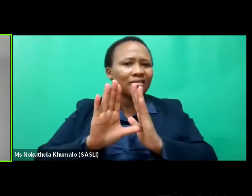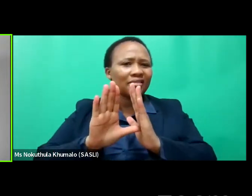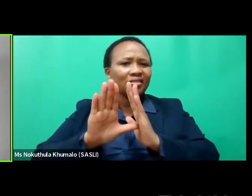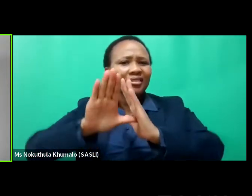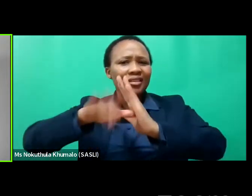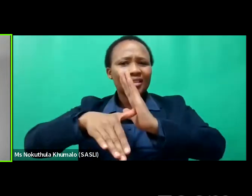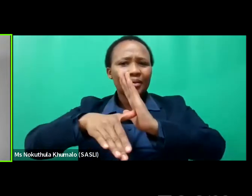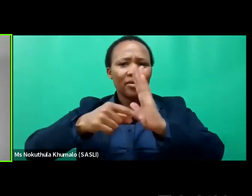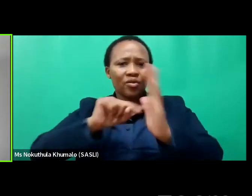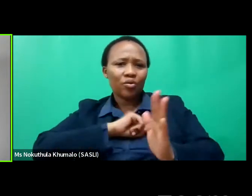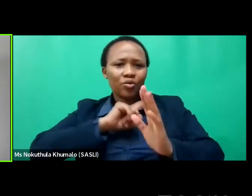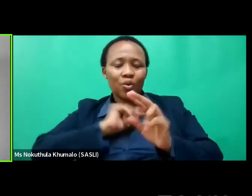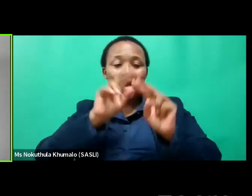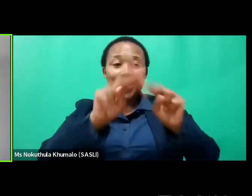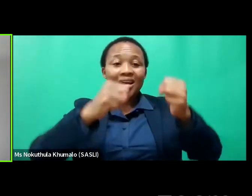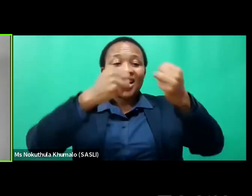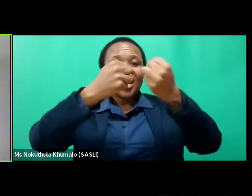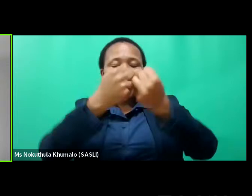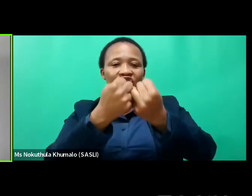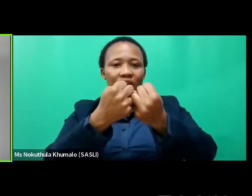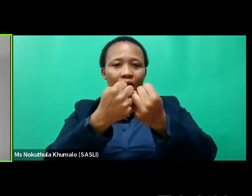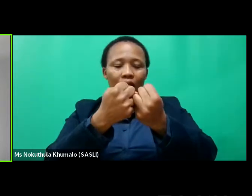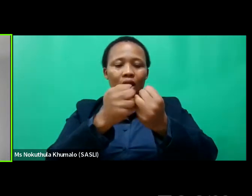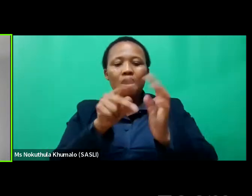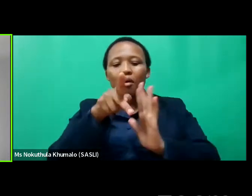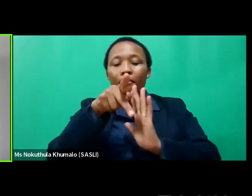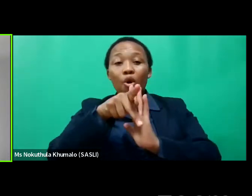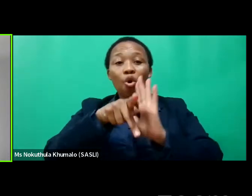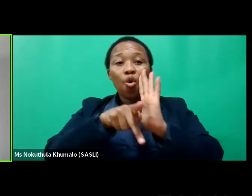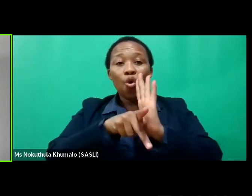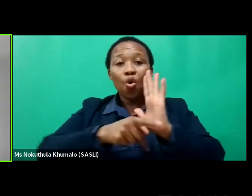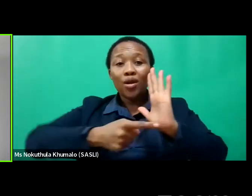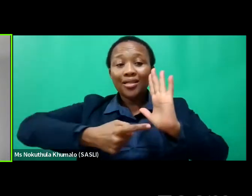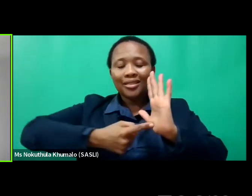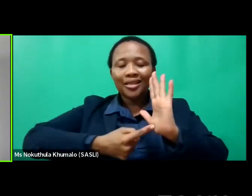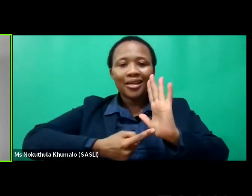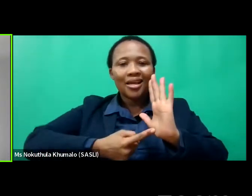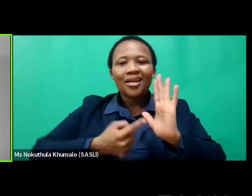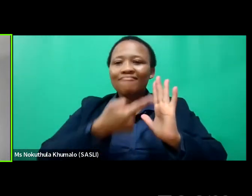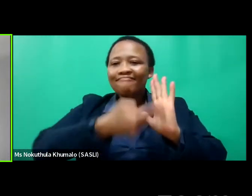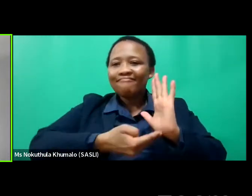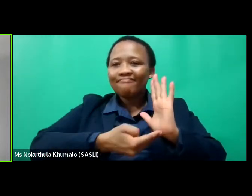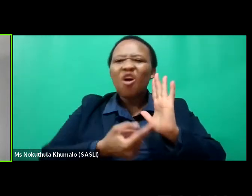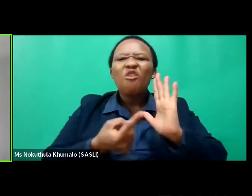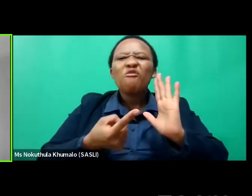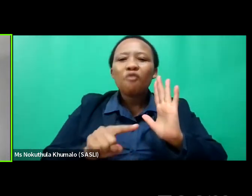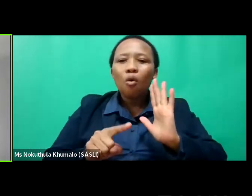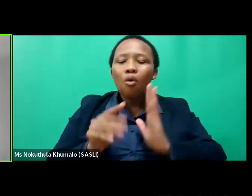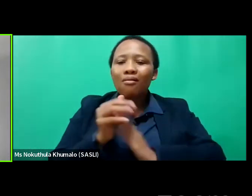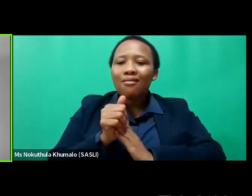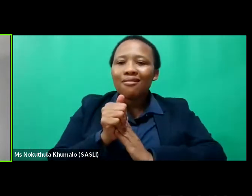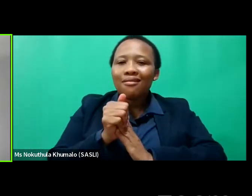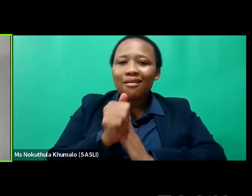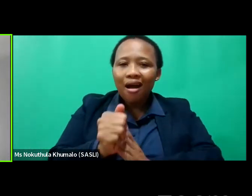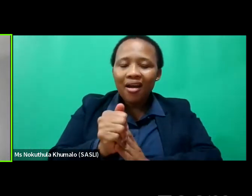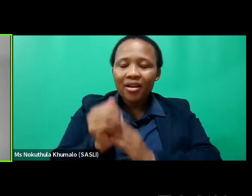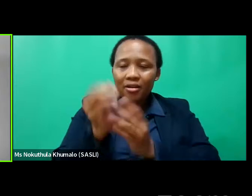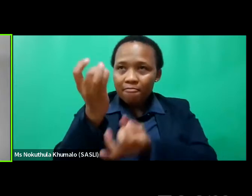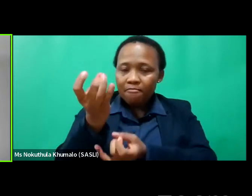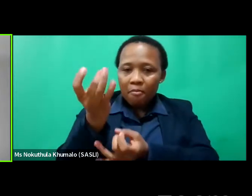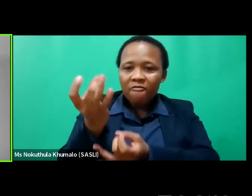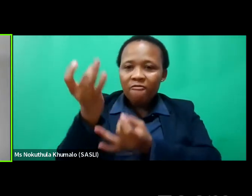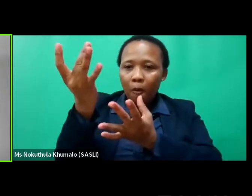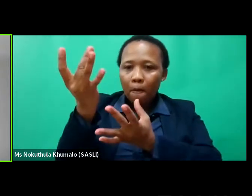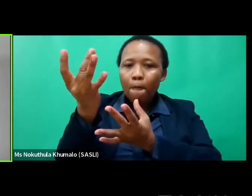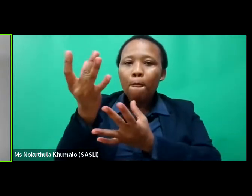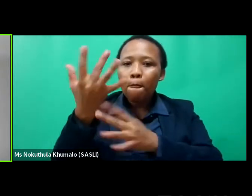Disability simply seeks to guide and inform the mainstreaming of services to people with